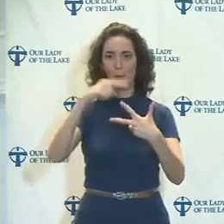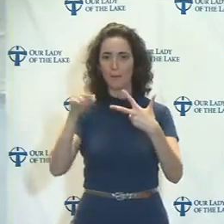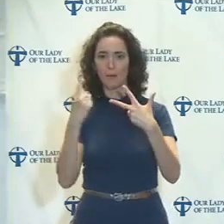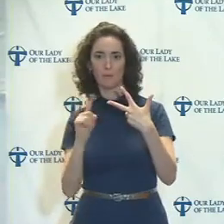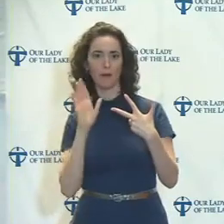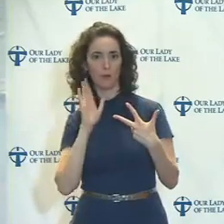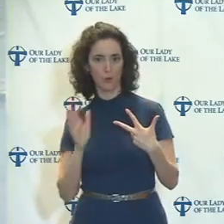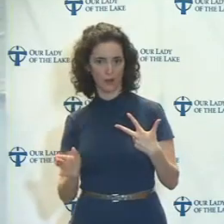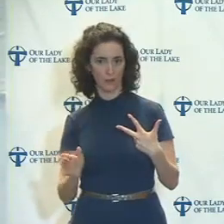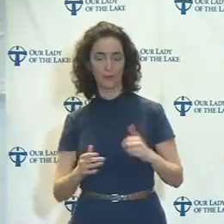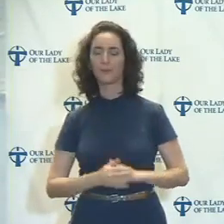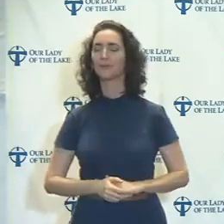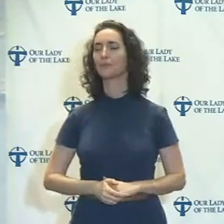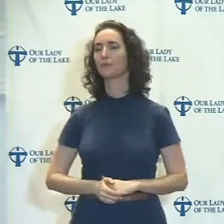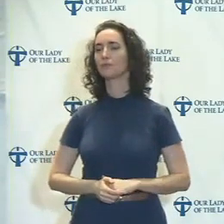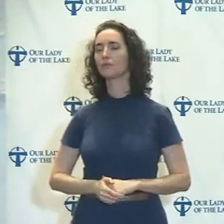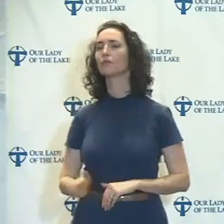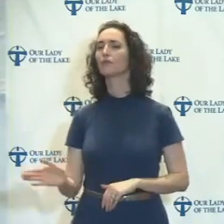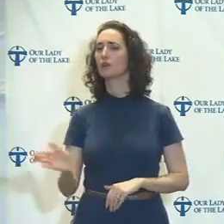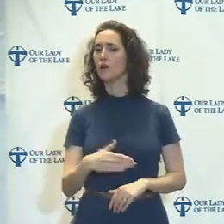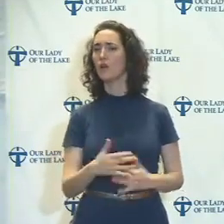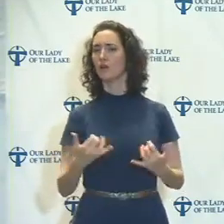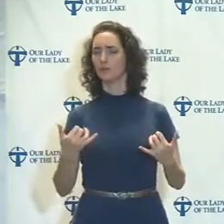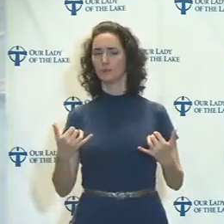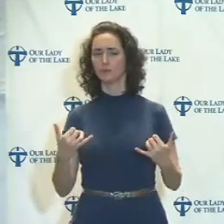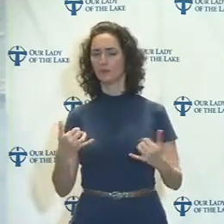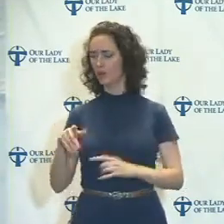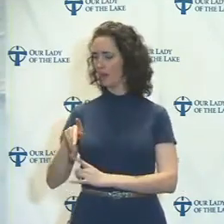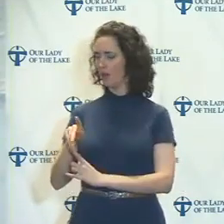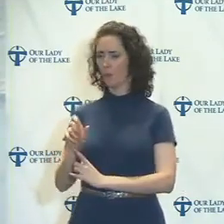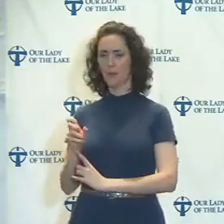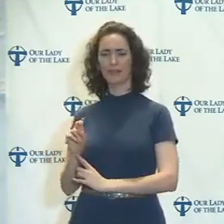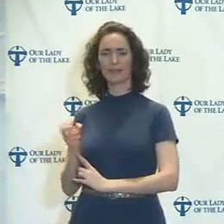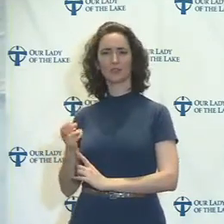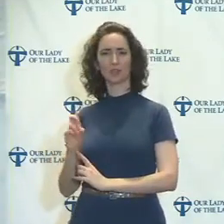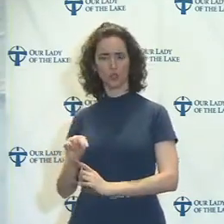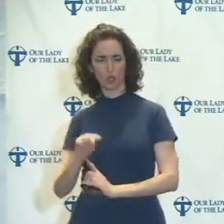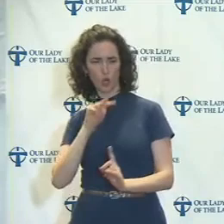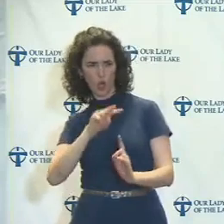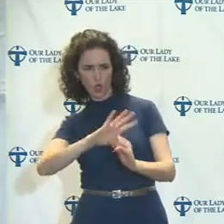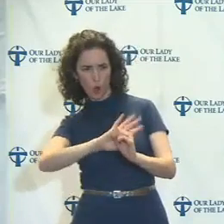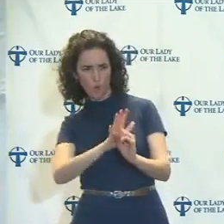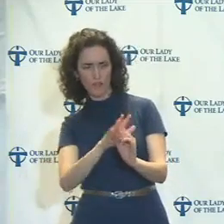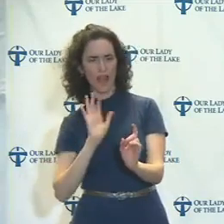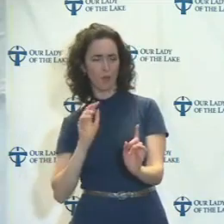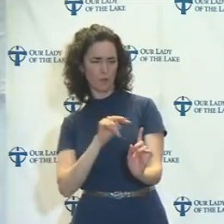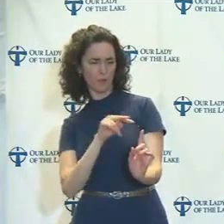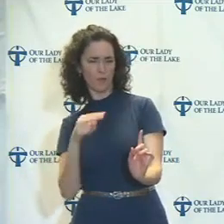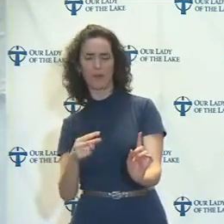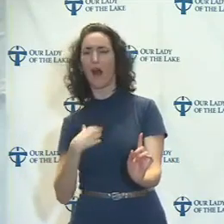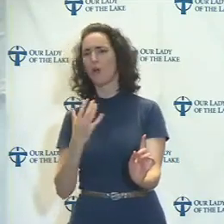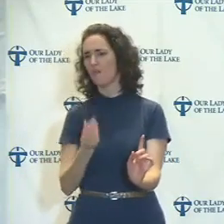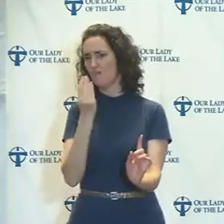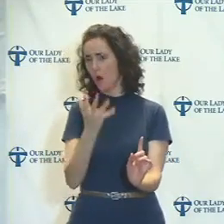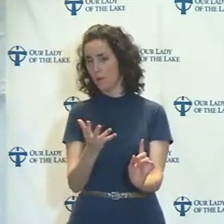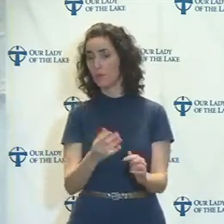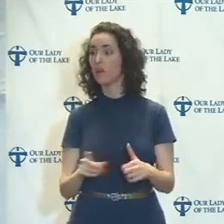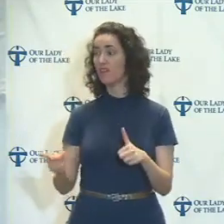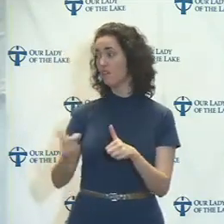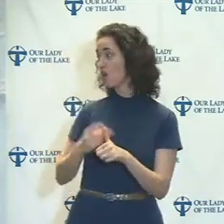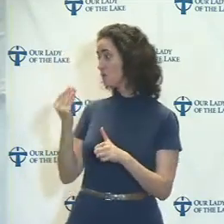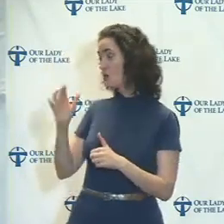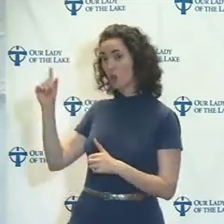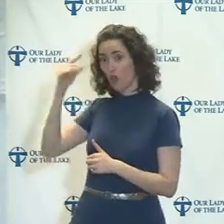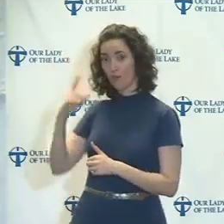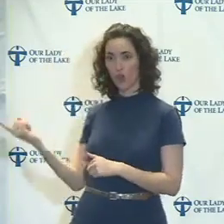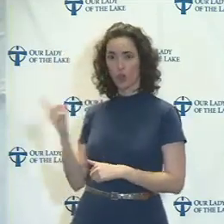things I'd like to highlight from a COVID perspective, from Pennington perspective, and I would like to say thank you to the governor, when we have him